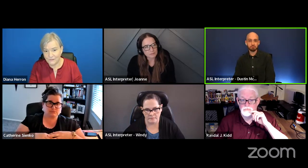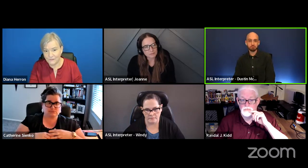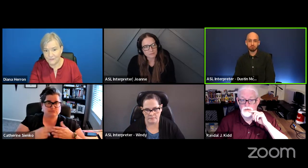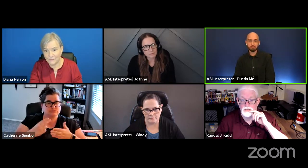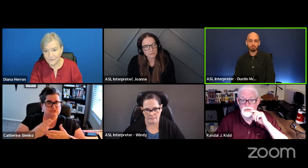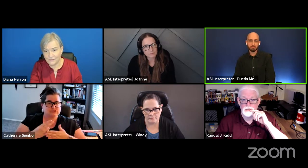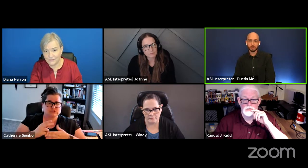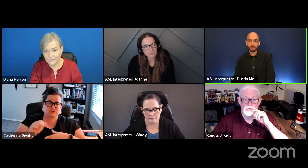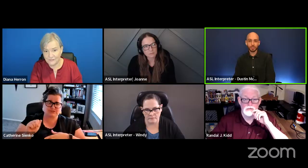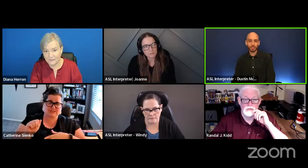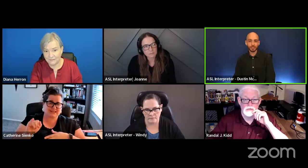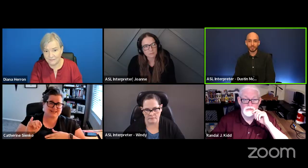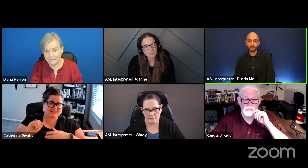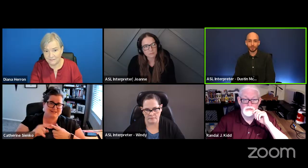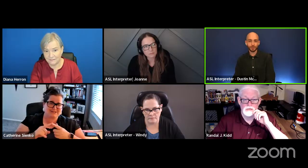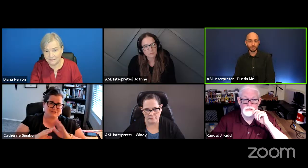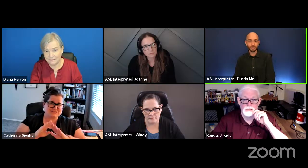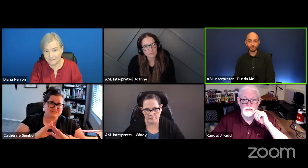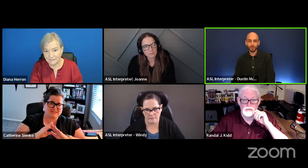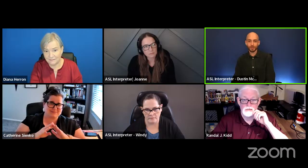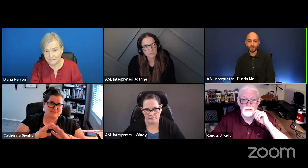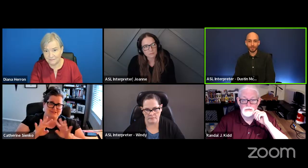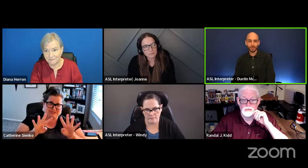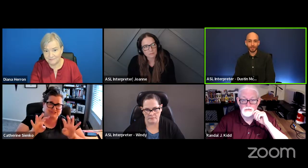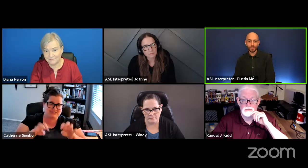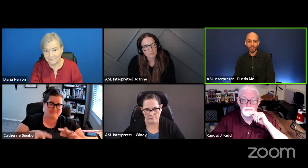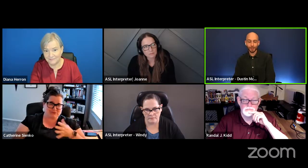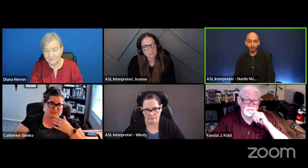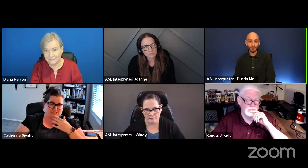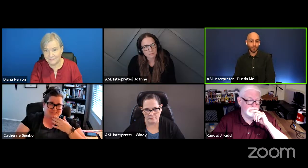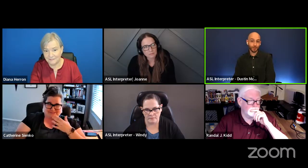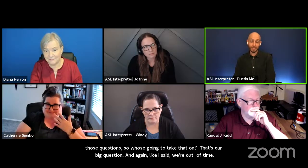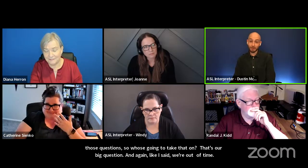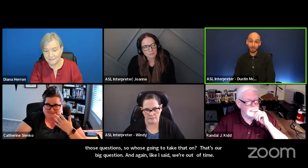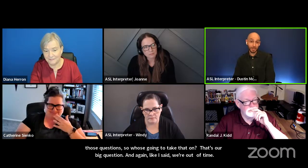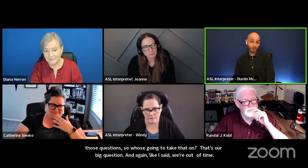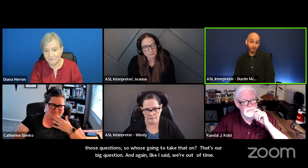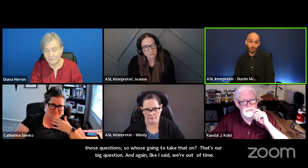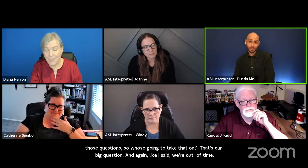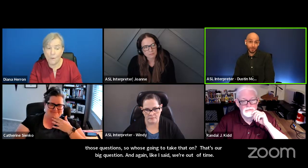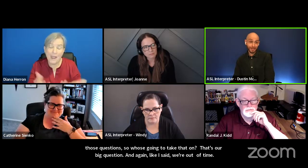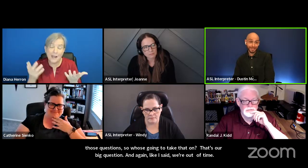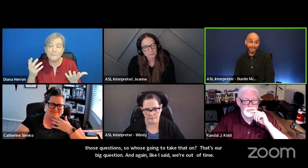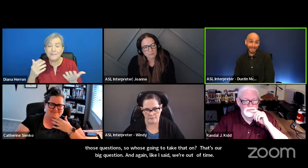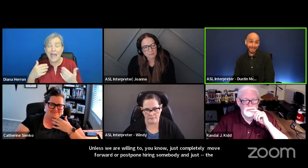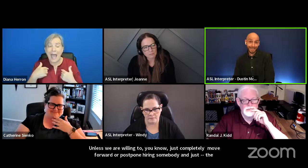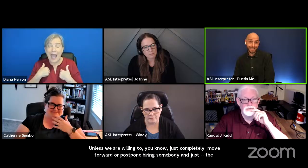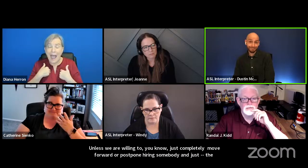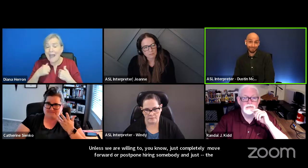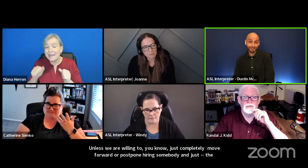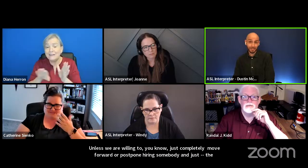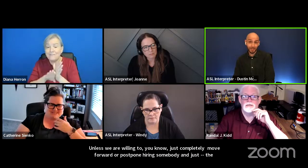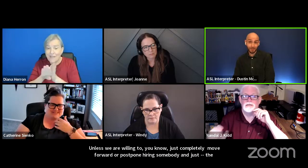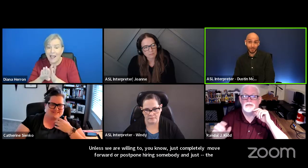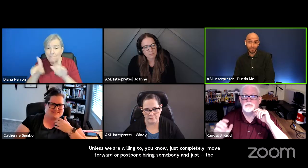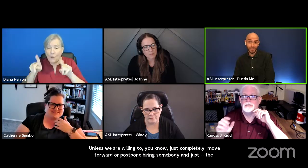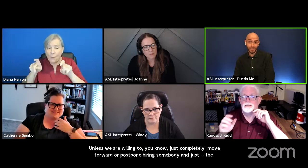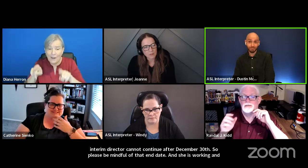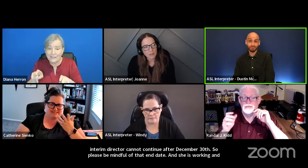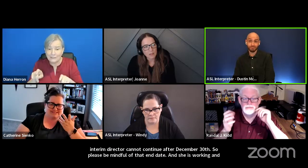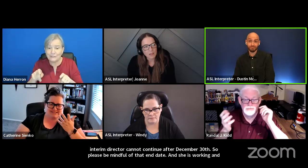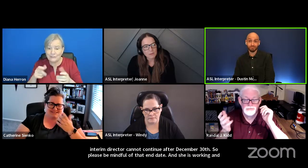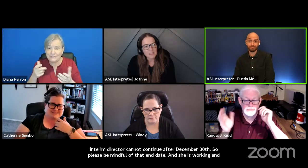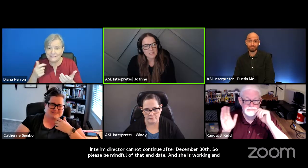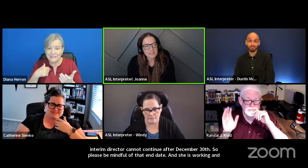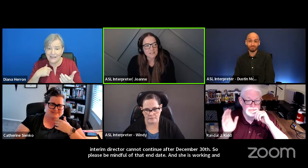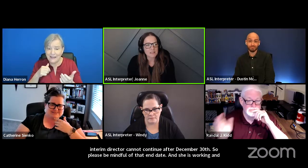Now, just to throw this out there, could we utilize AI to develop our